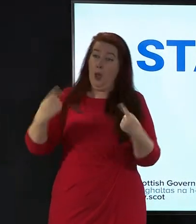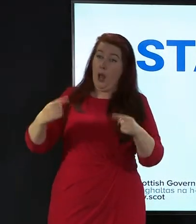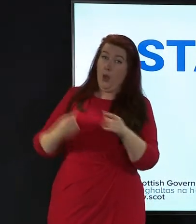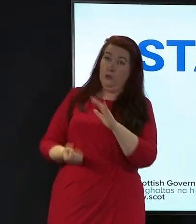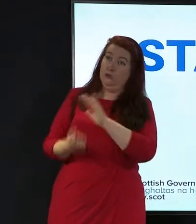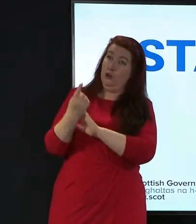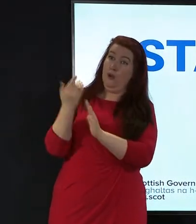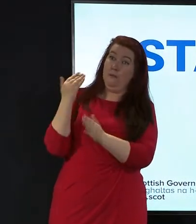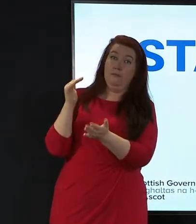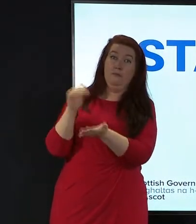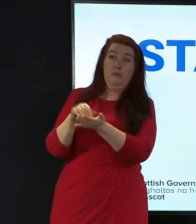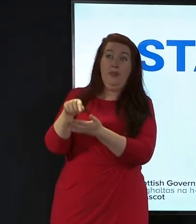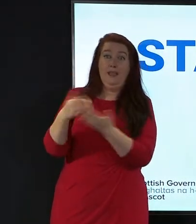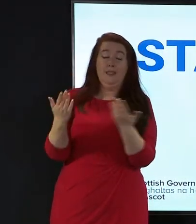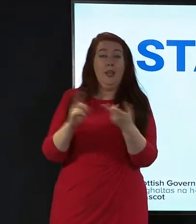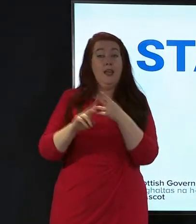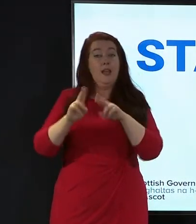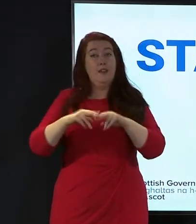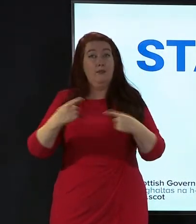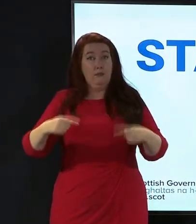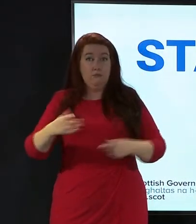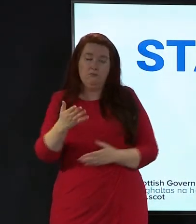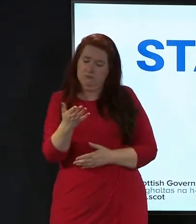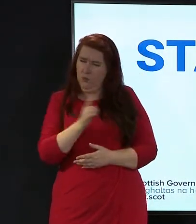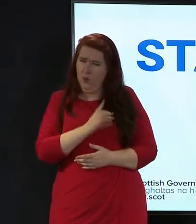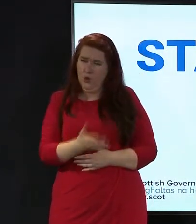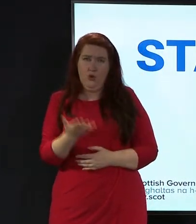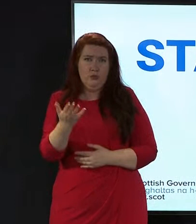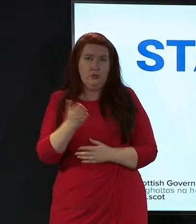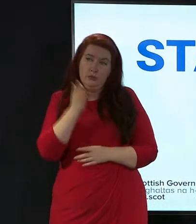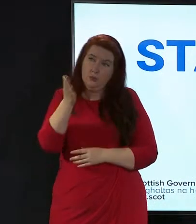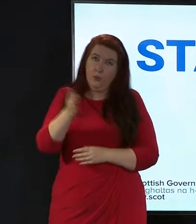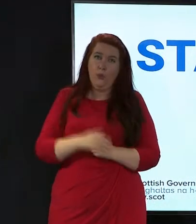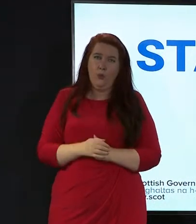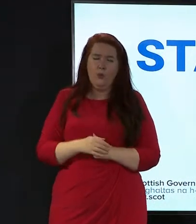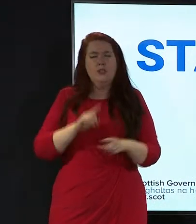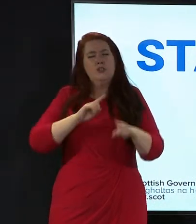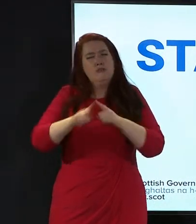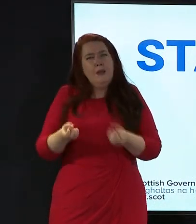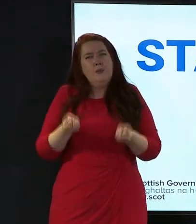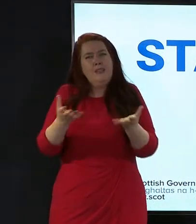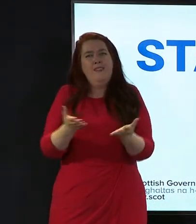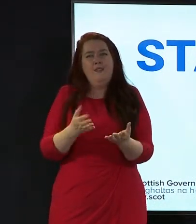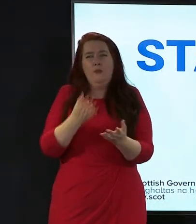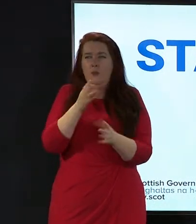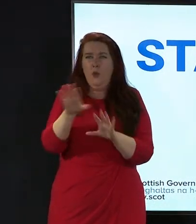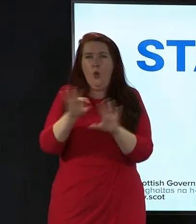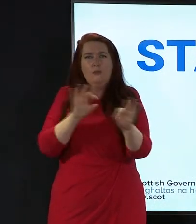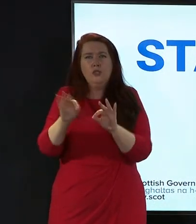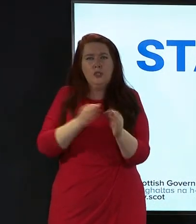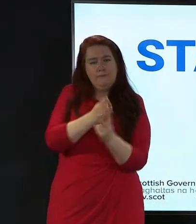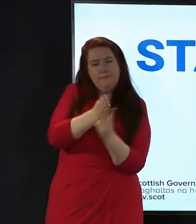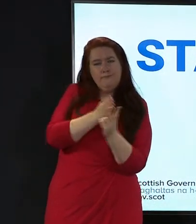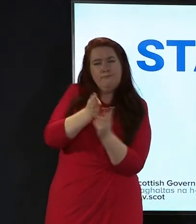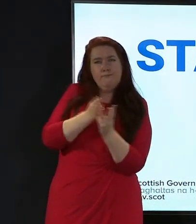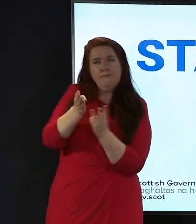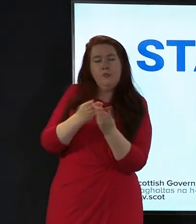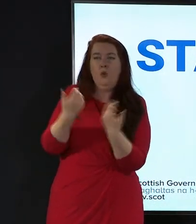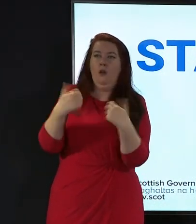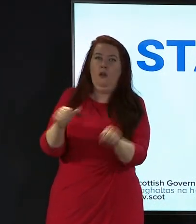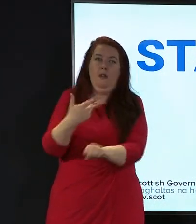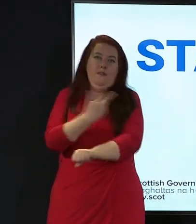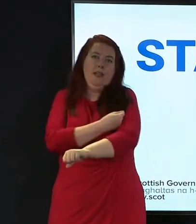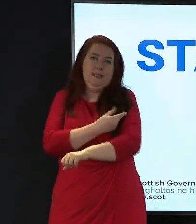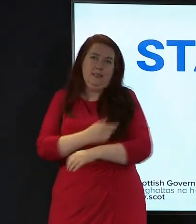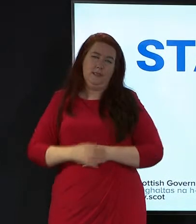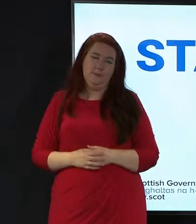I would say, if you're able to, turn up. This is about giving people as much choice as possible to get their vaccination as quickly as